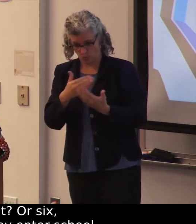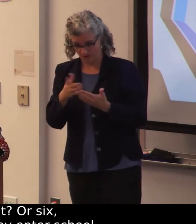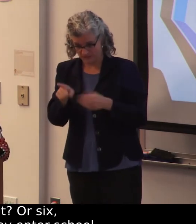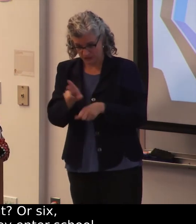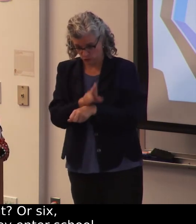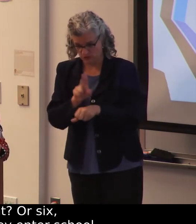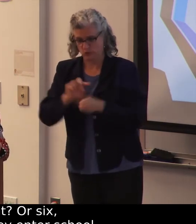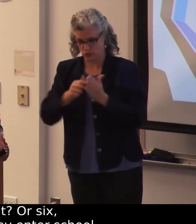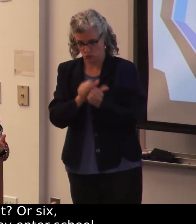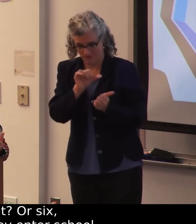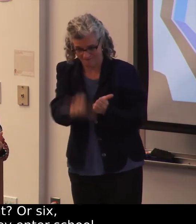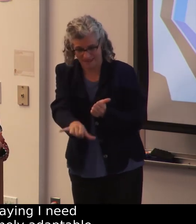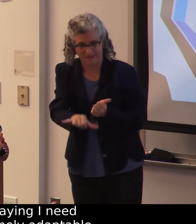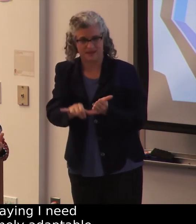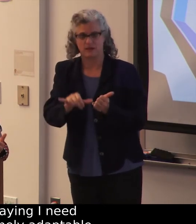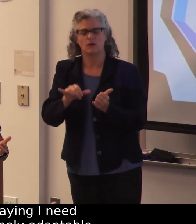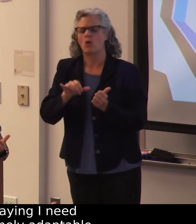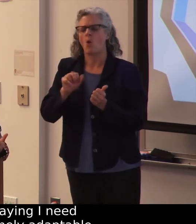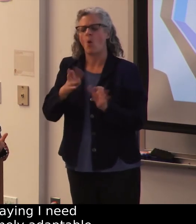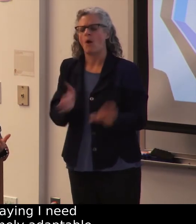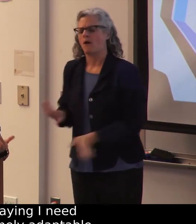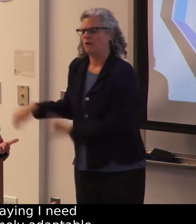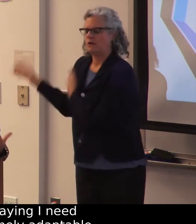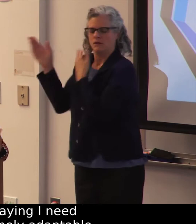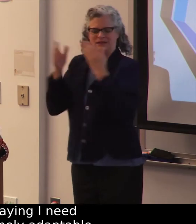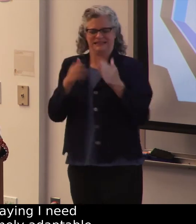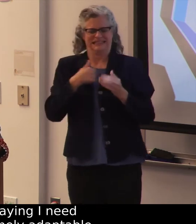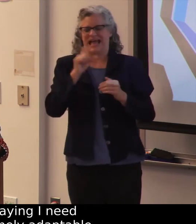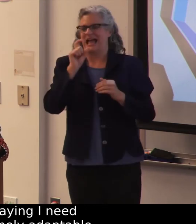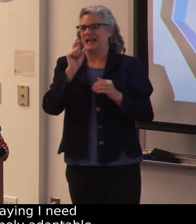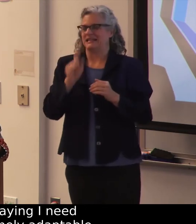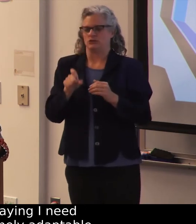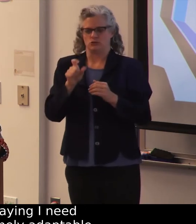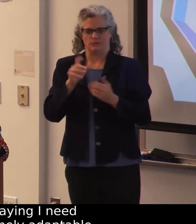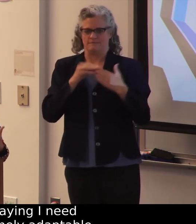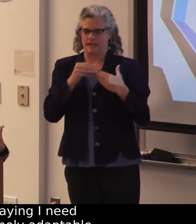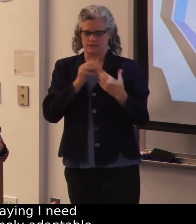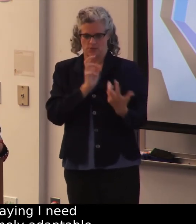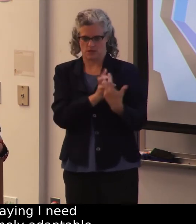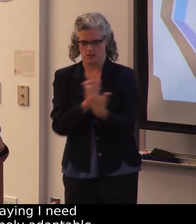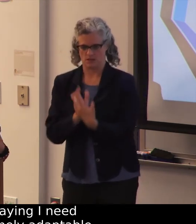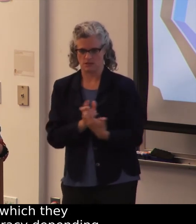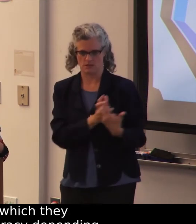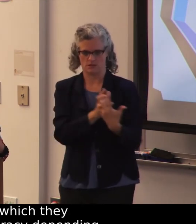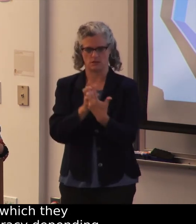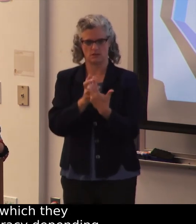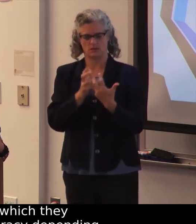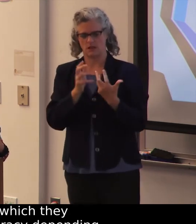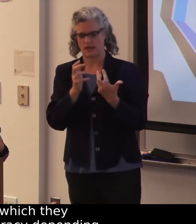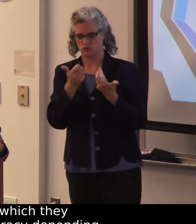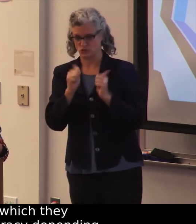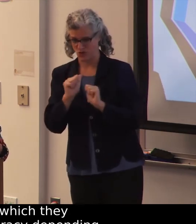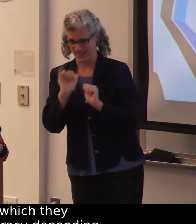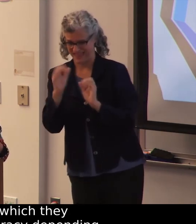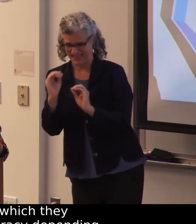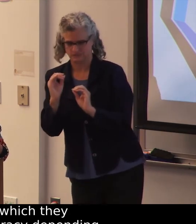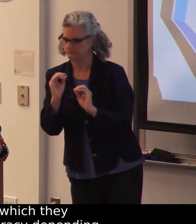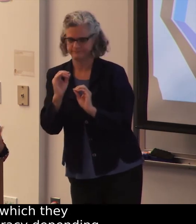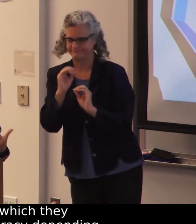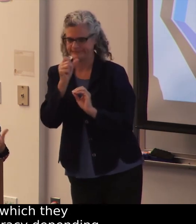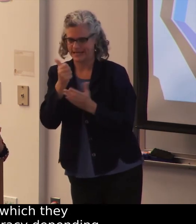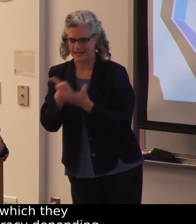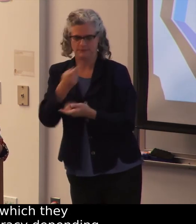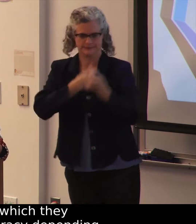enter school. Or whether you're actually saying, I need to be extremely adaptable and have different ways in which they can enter